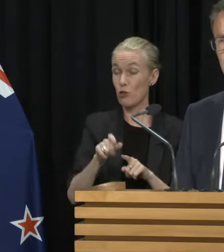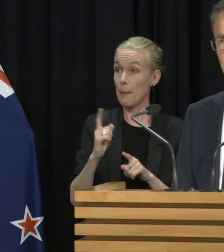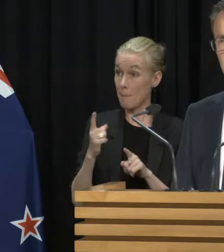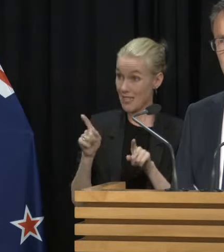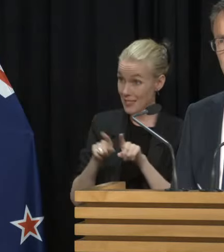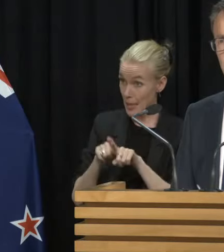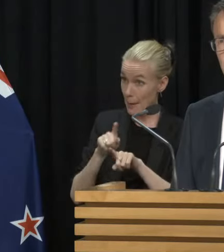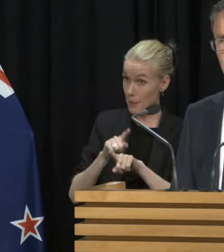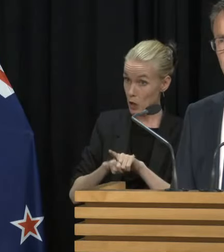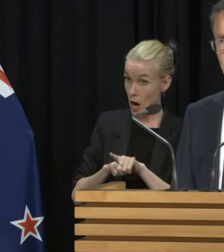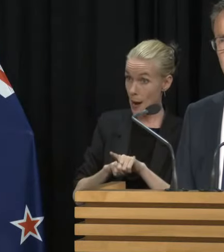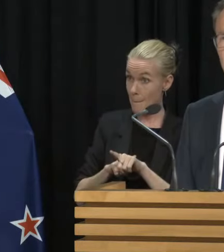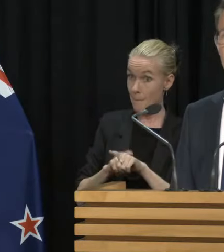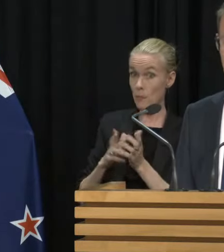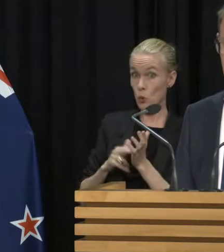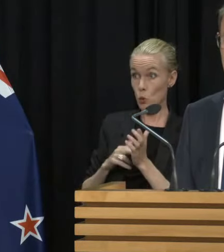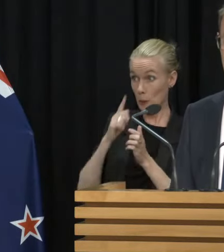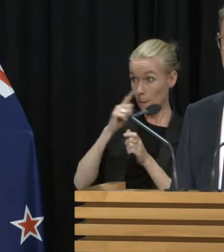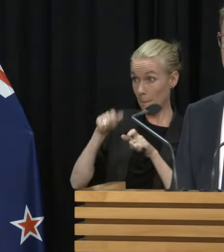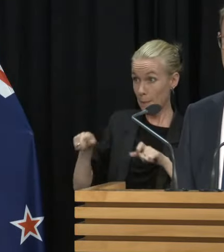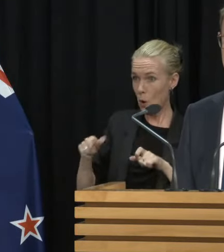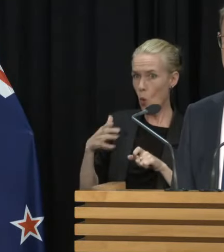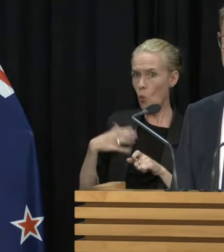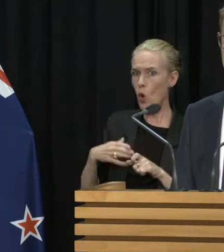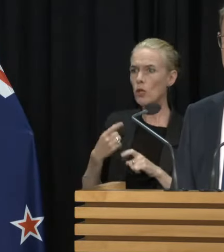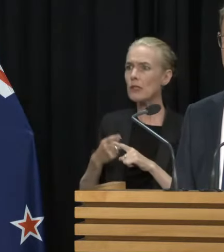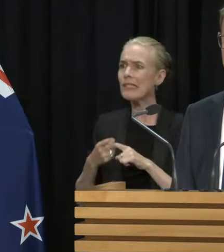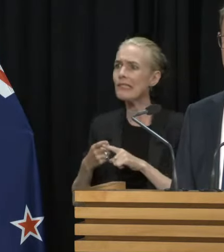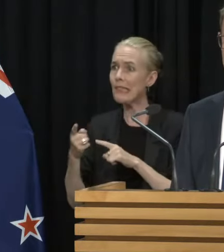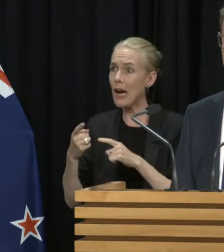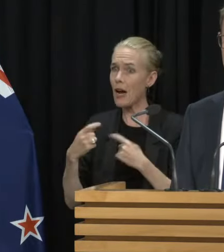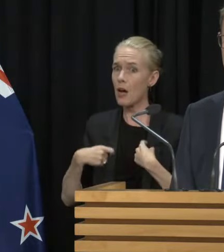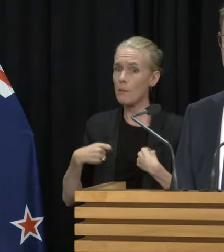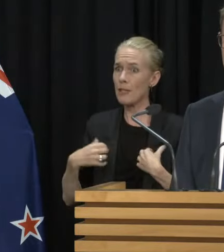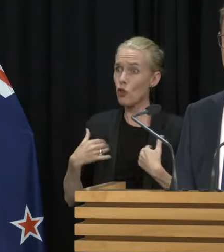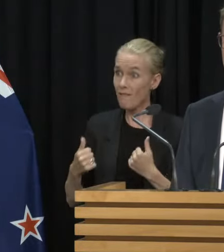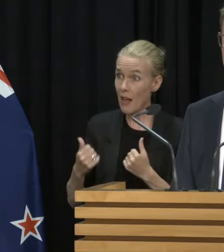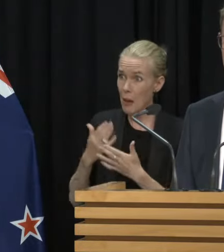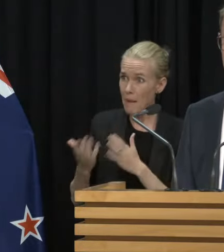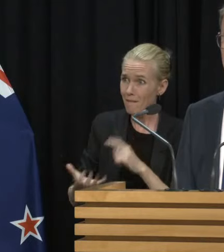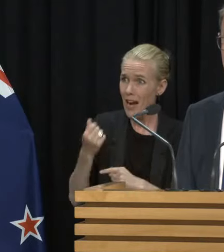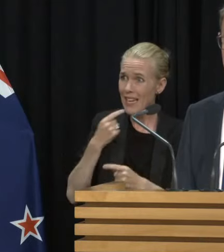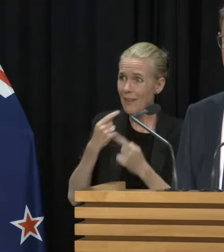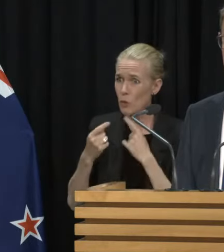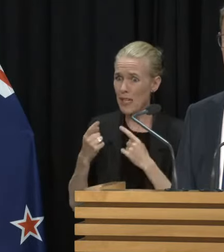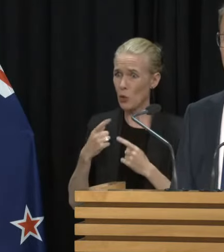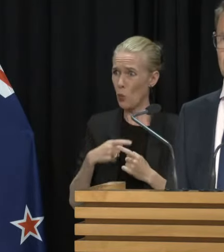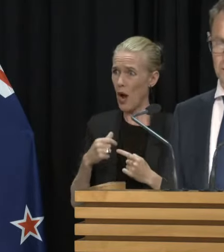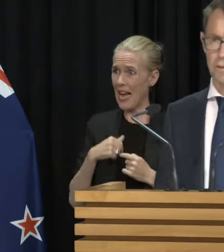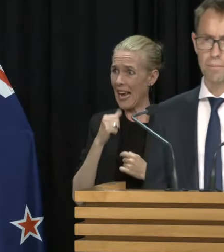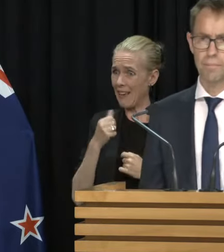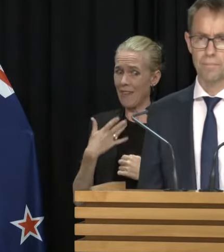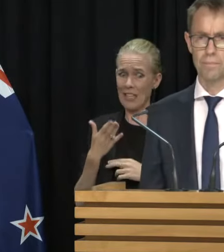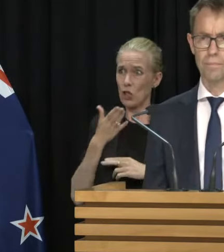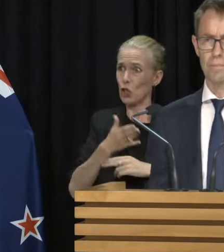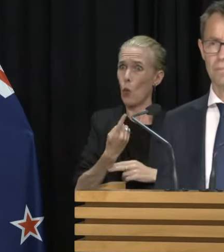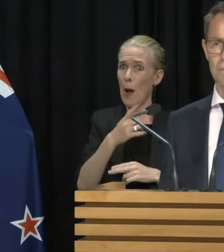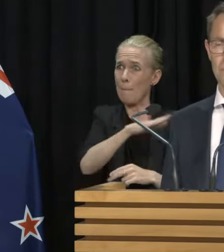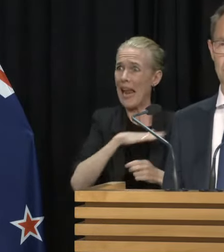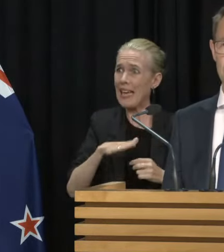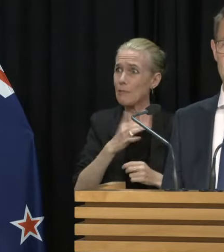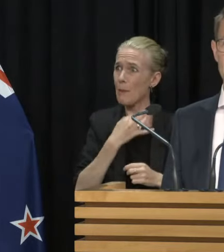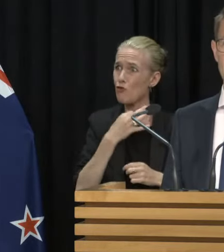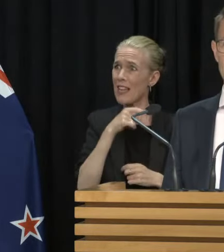Health is working as fast as it can to identify anyone that these people may or may not have come into contact with. And yet you haven't identified